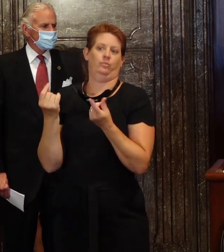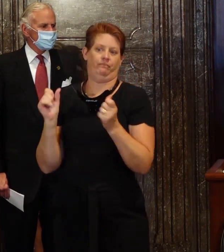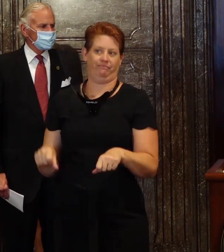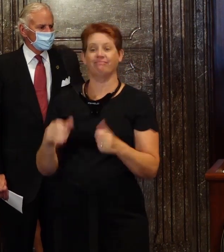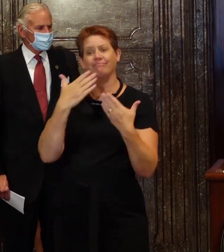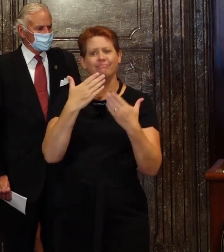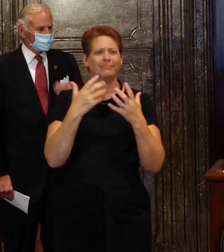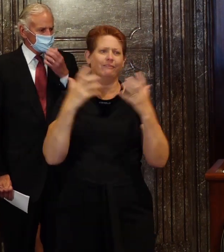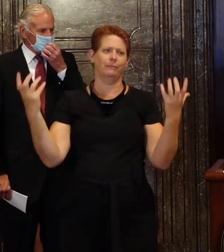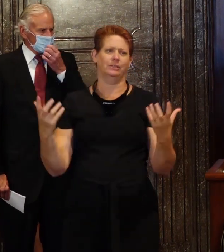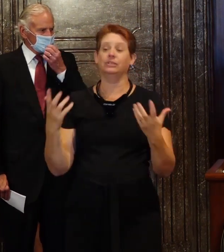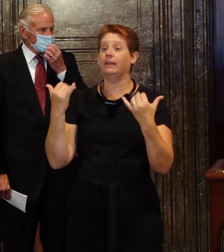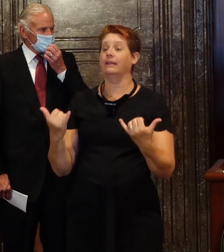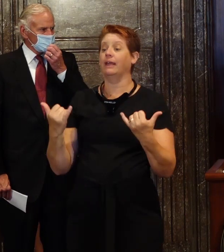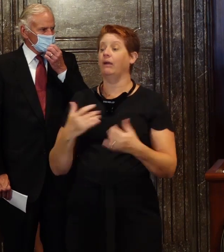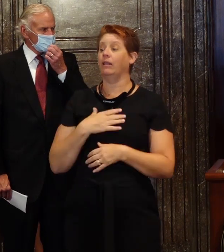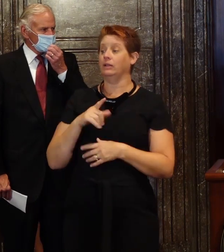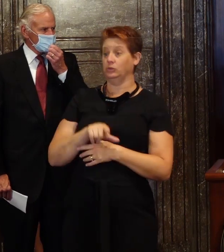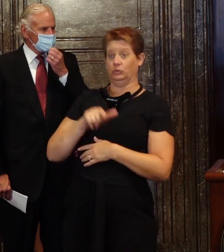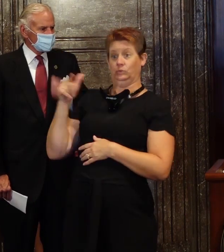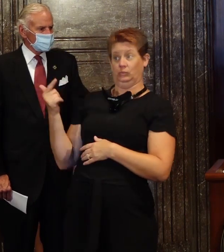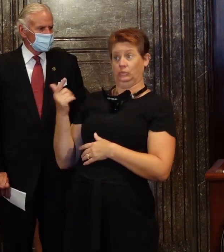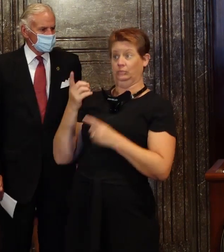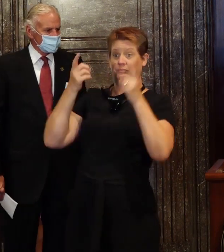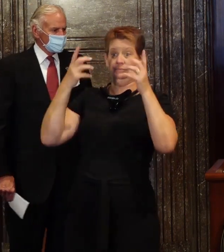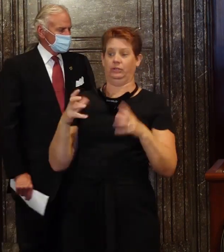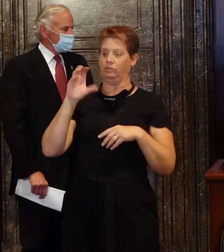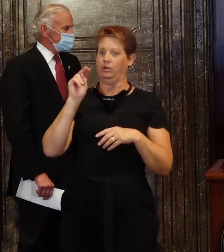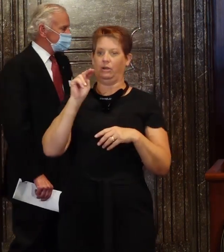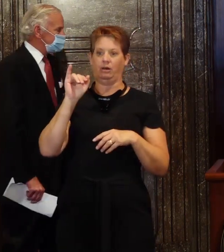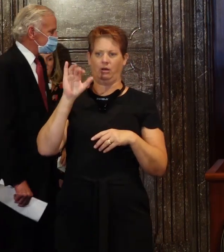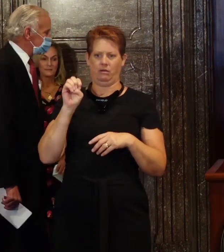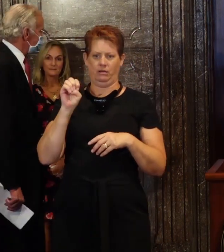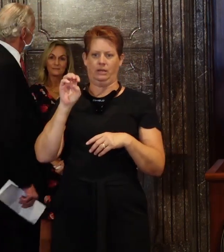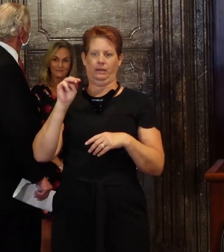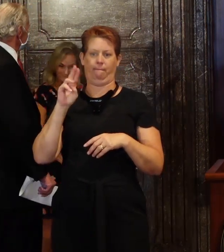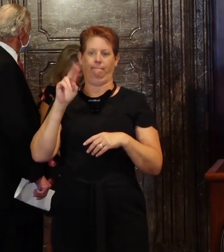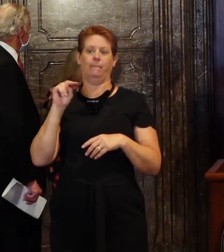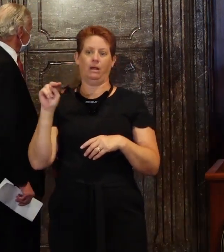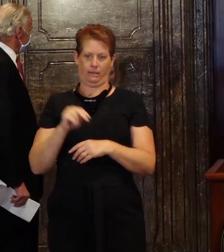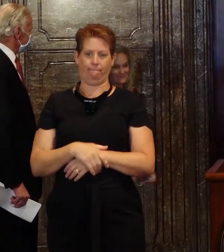Thank you very much. And now I would like to turn it over to Director Connie Munn.